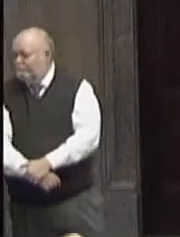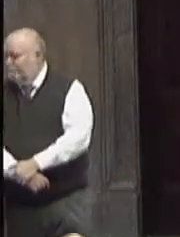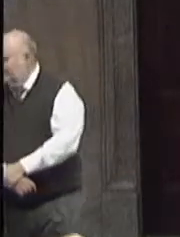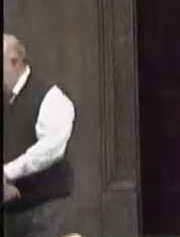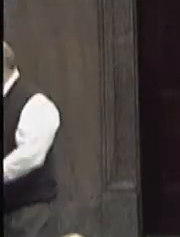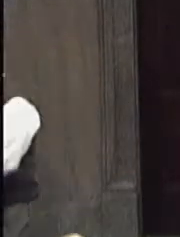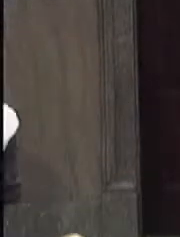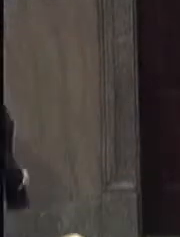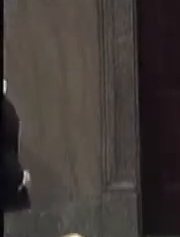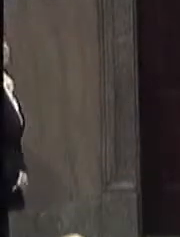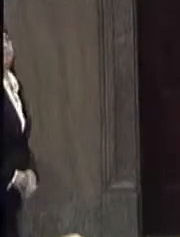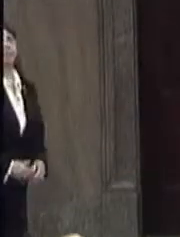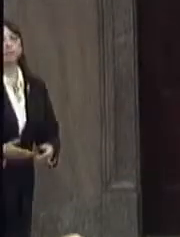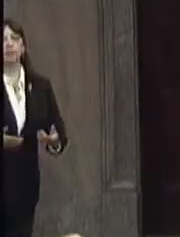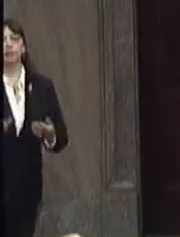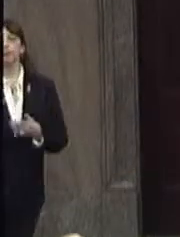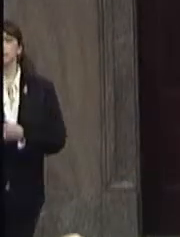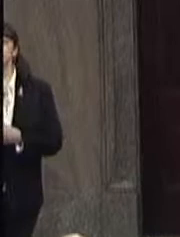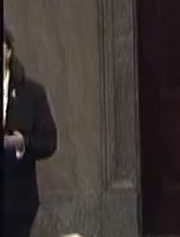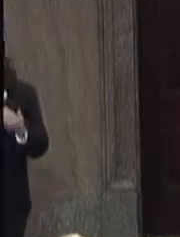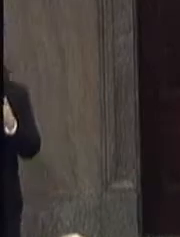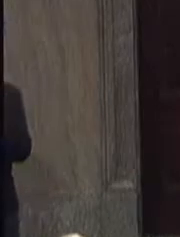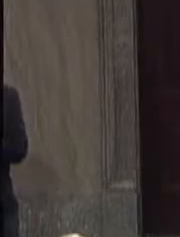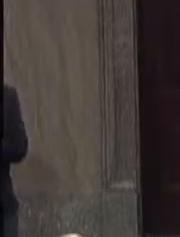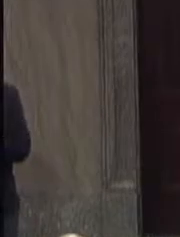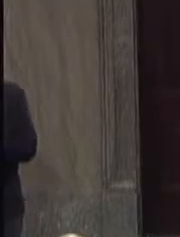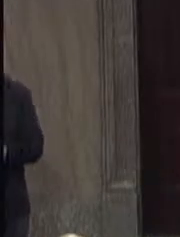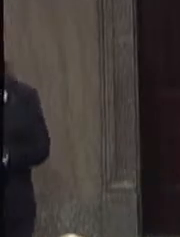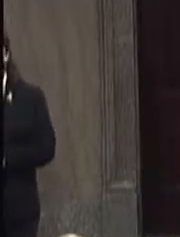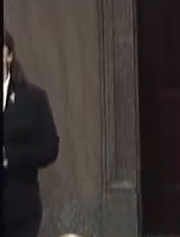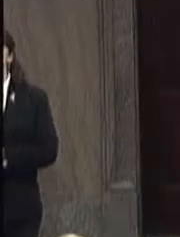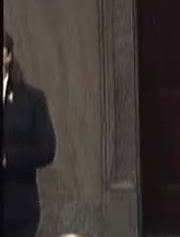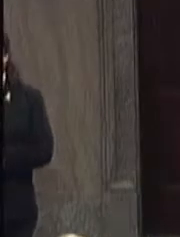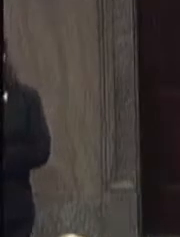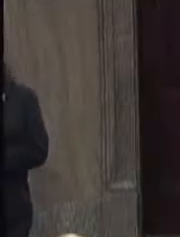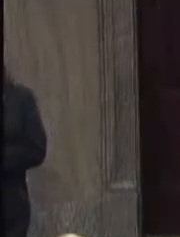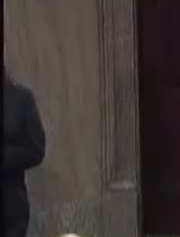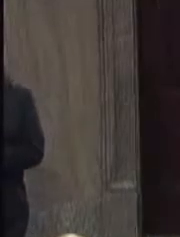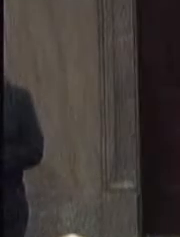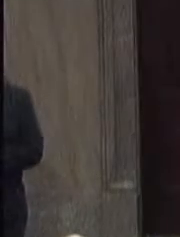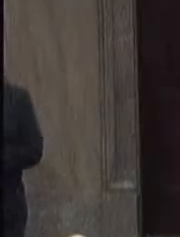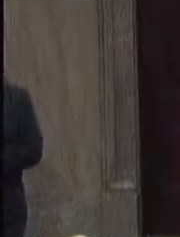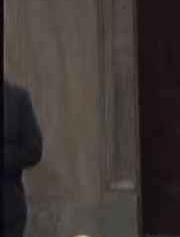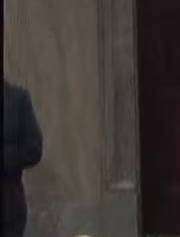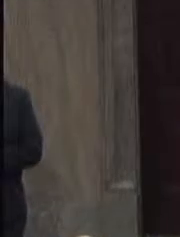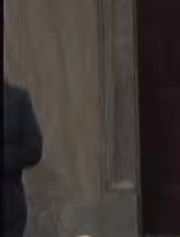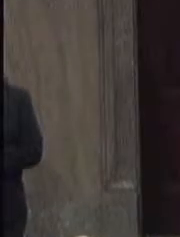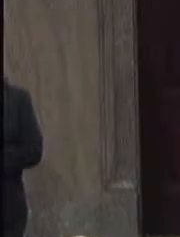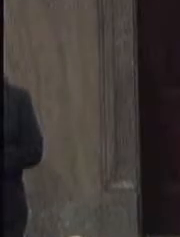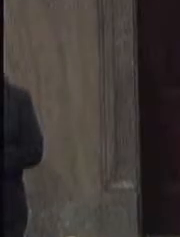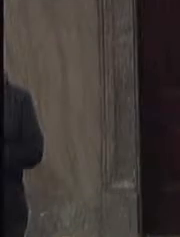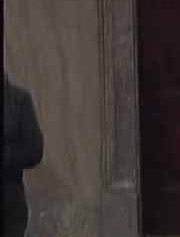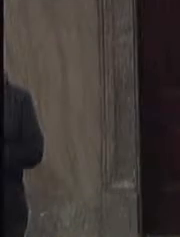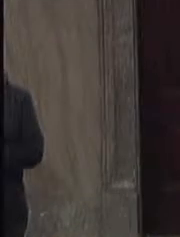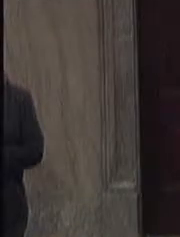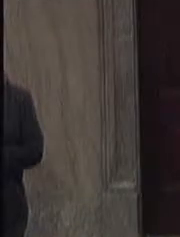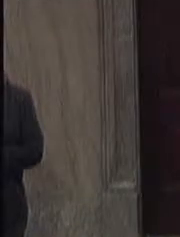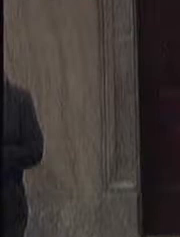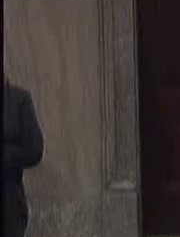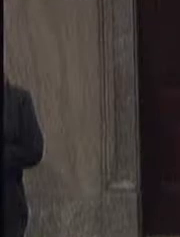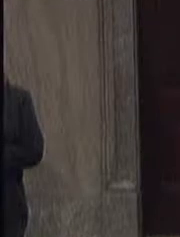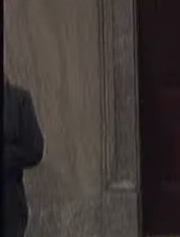Our next 3 speakers are Cynthia Tolman, James Youngman, and Tracy